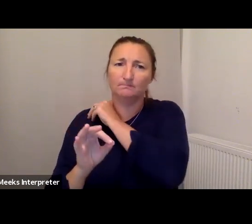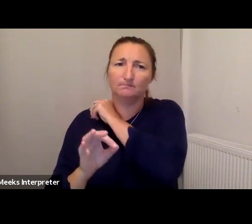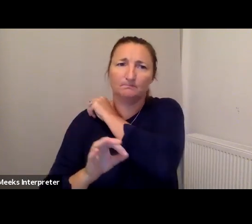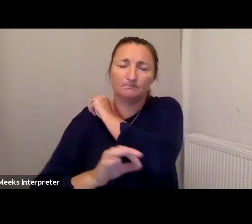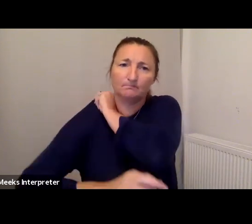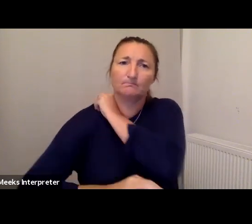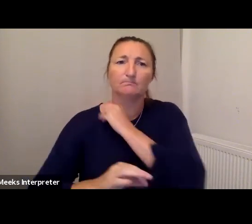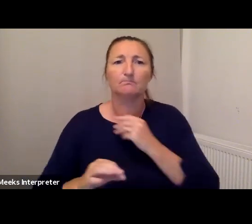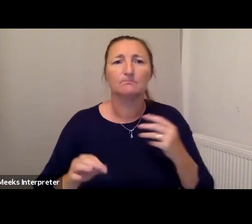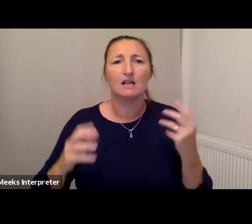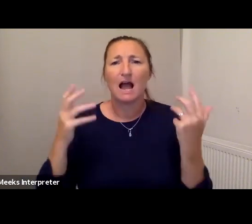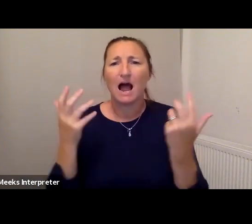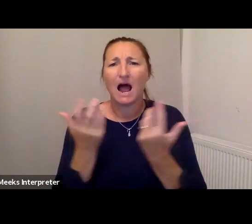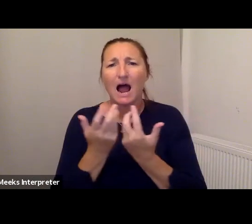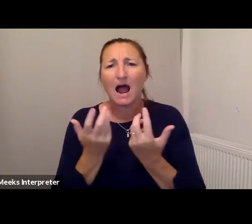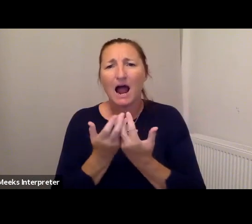How can